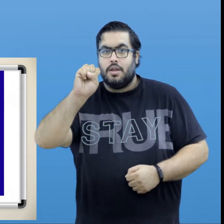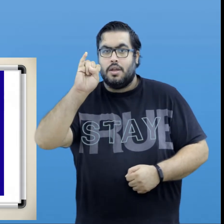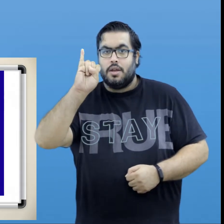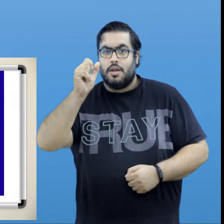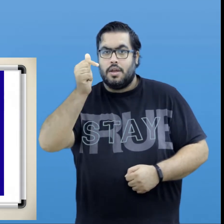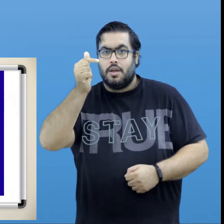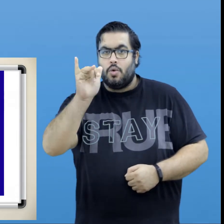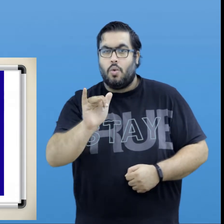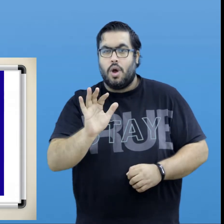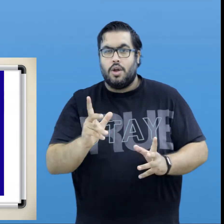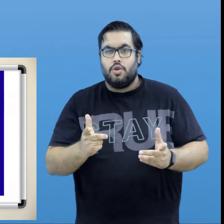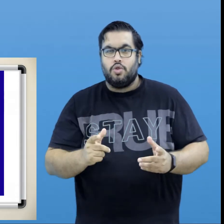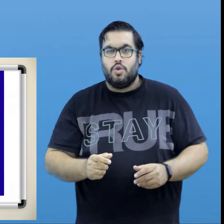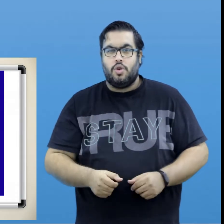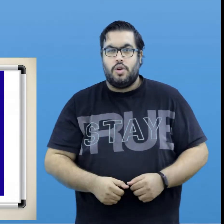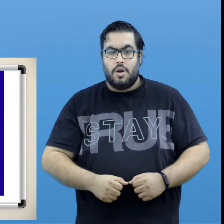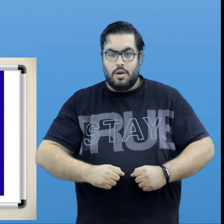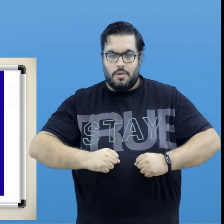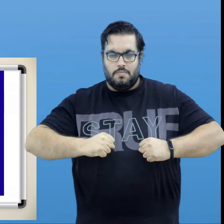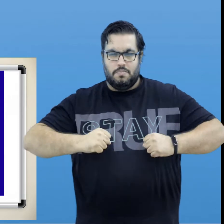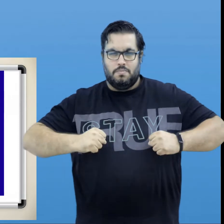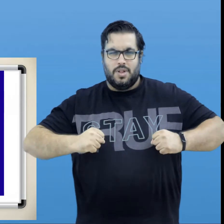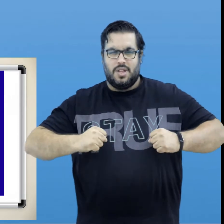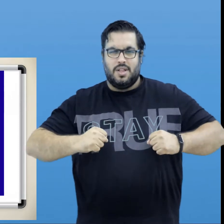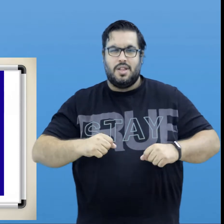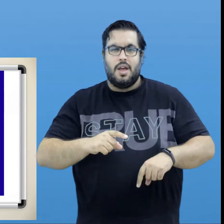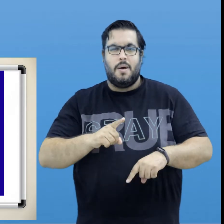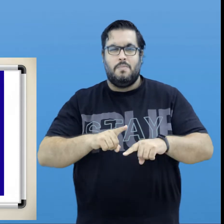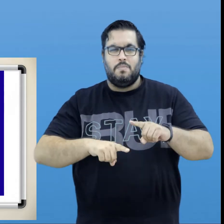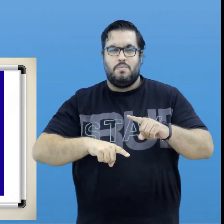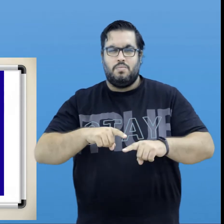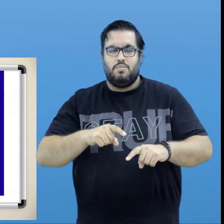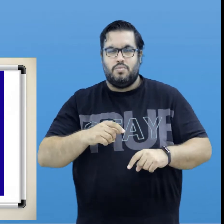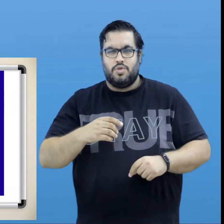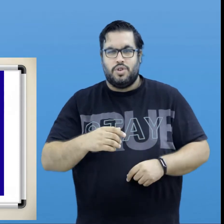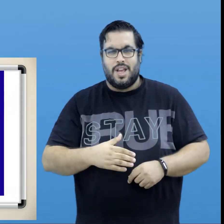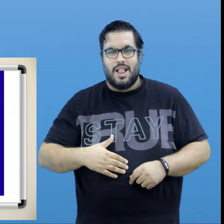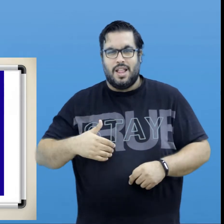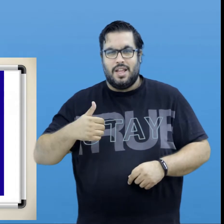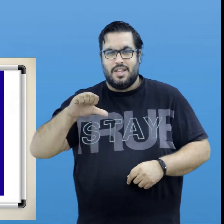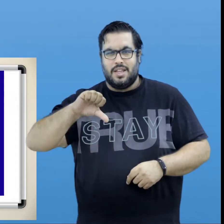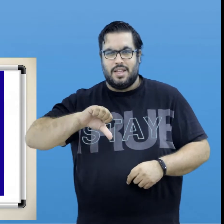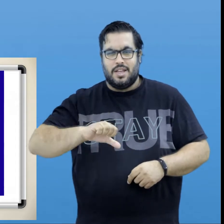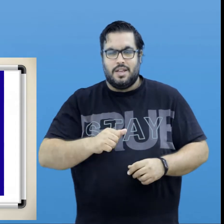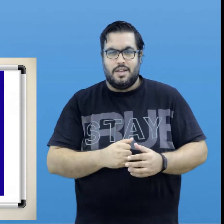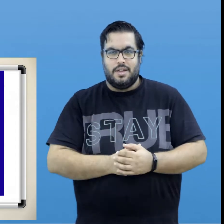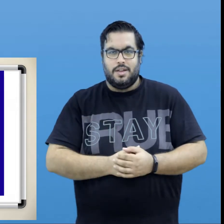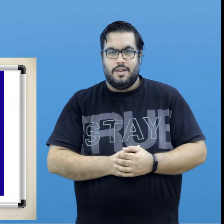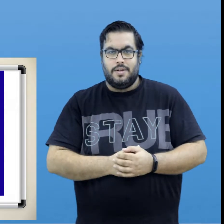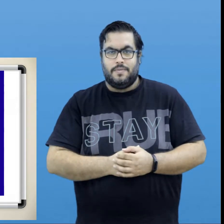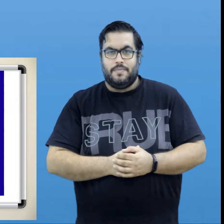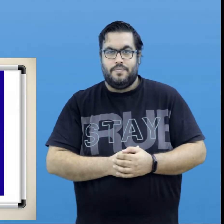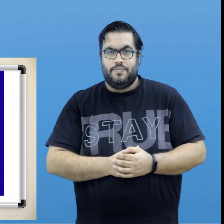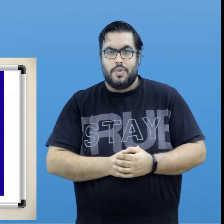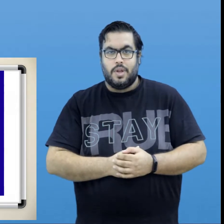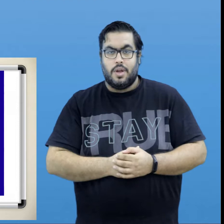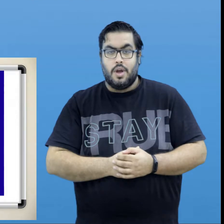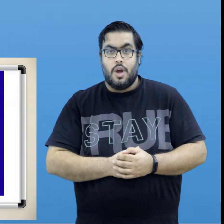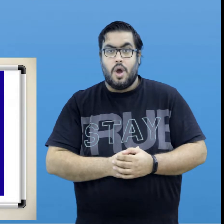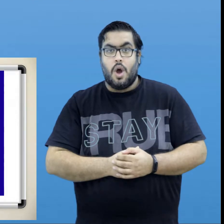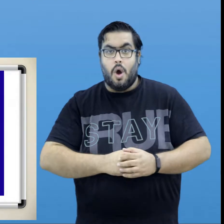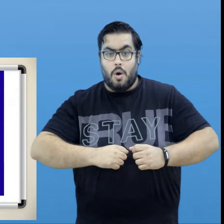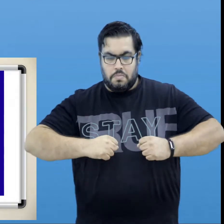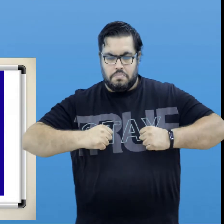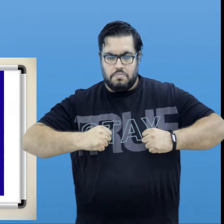Obesity is a noun, and it means a state of being unhealthy, overweight. For example, obesity can lead to